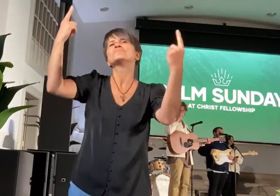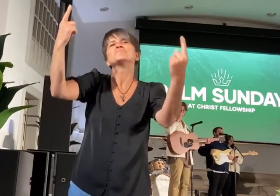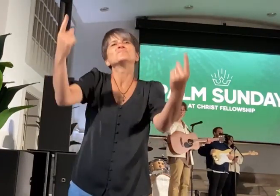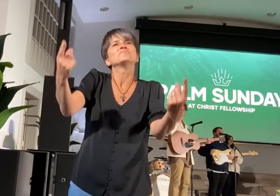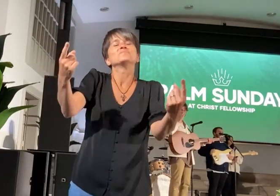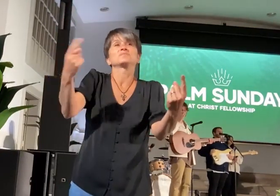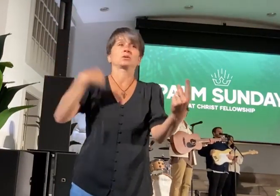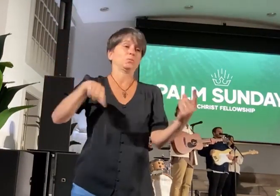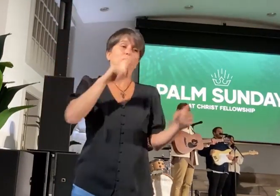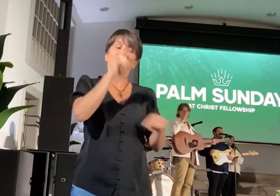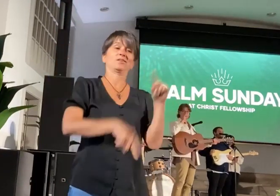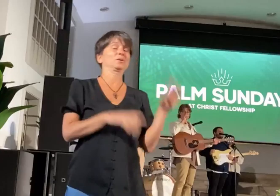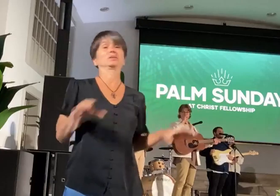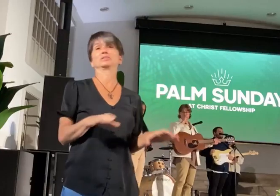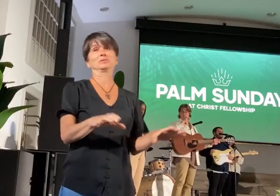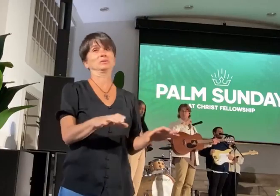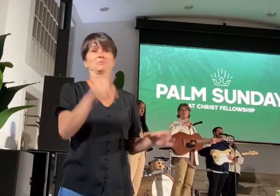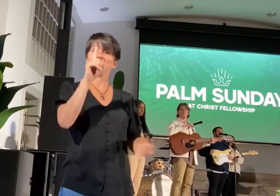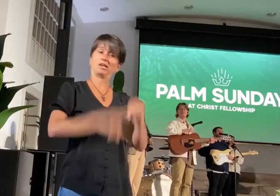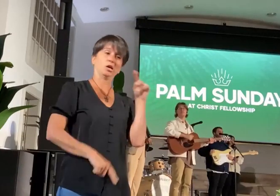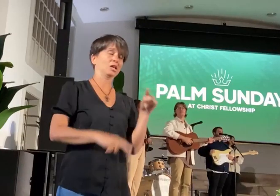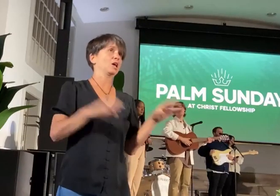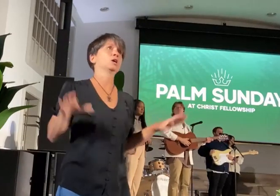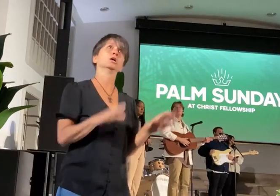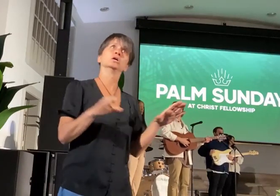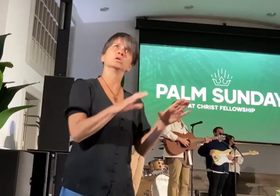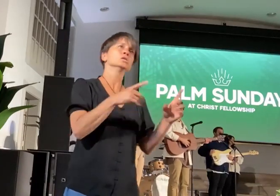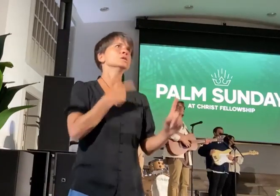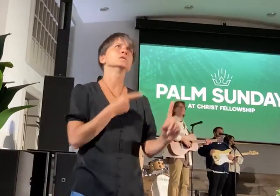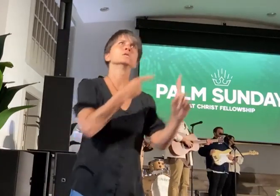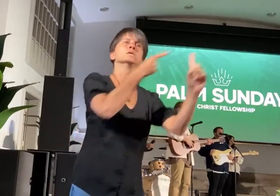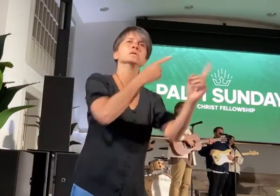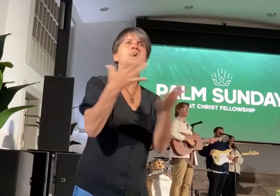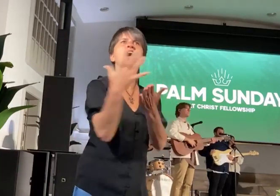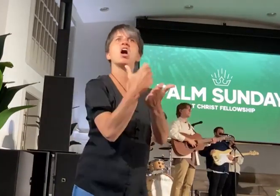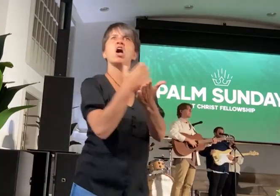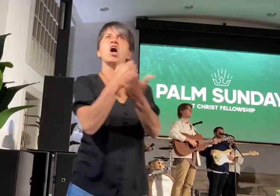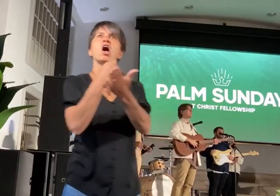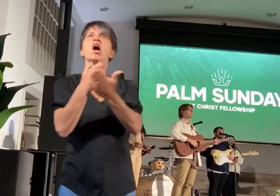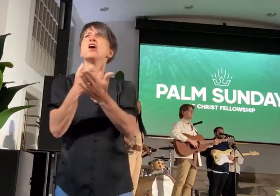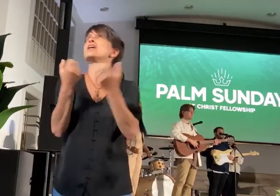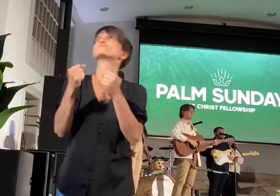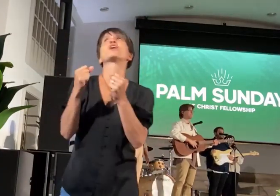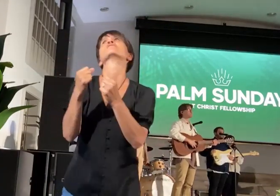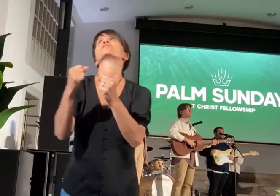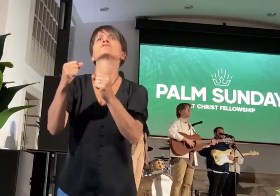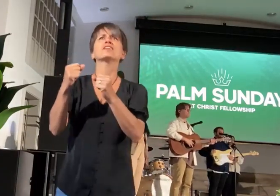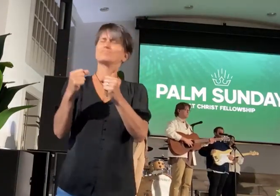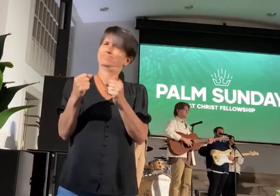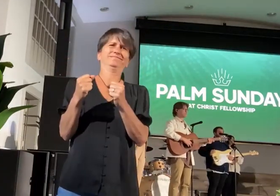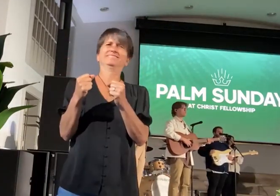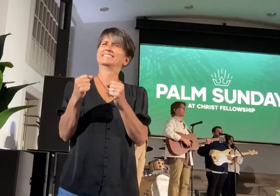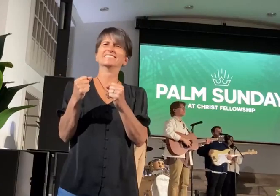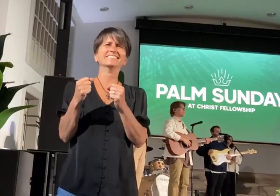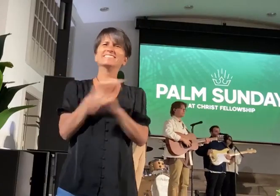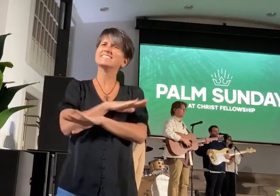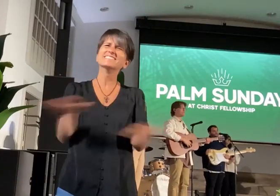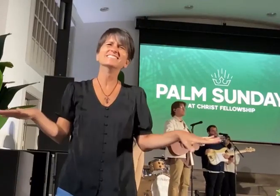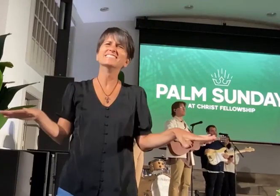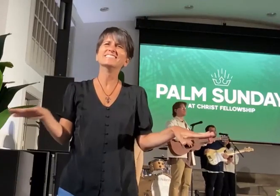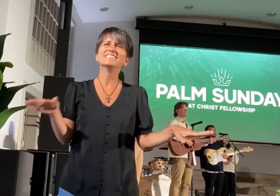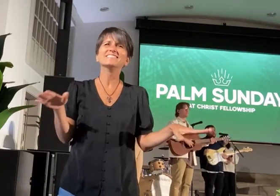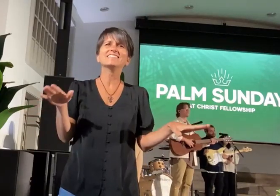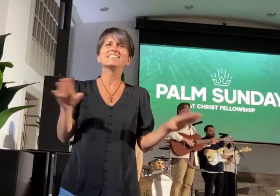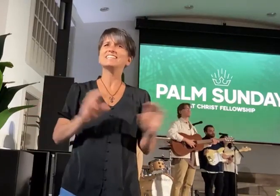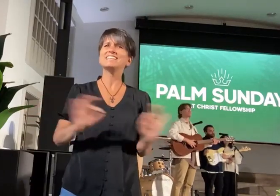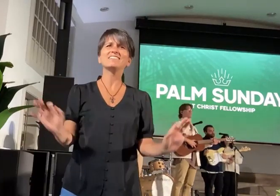done. No striving, no earning, no giving, no running, nothing could get to the Heavenly Father except for the